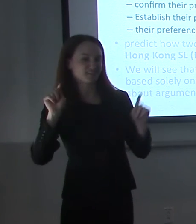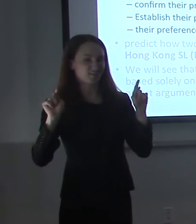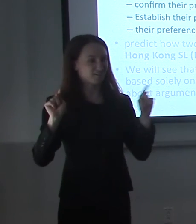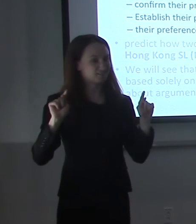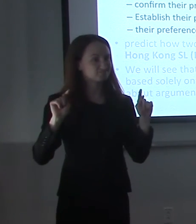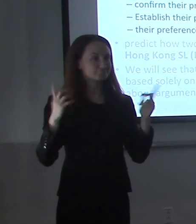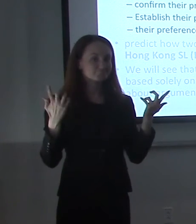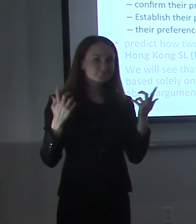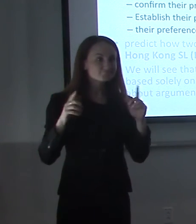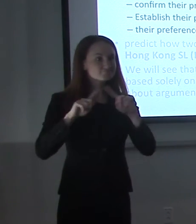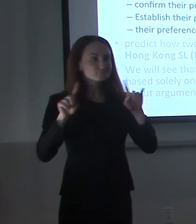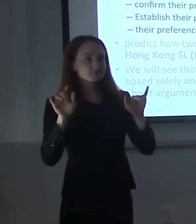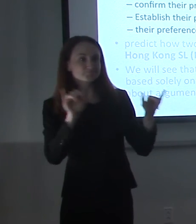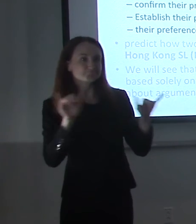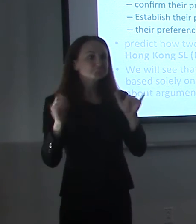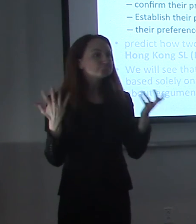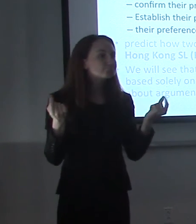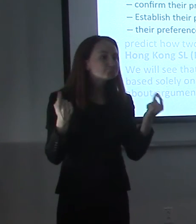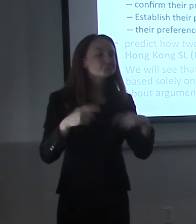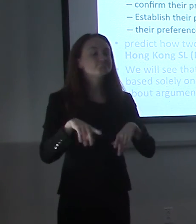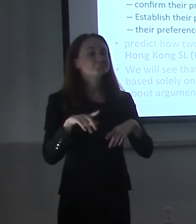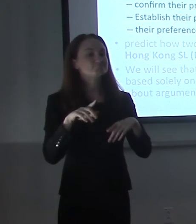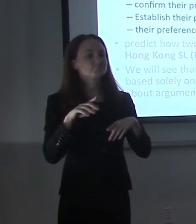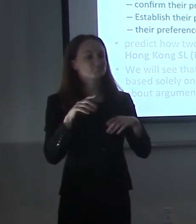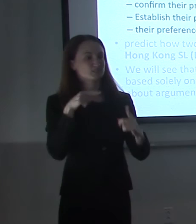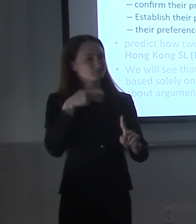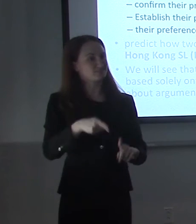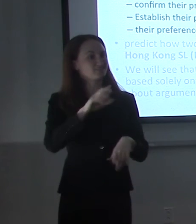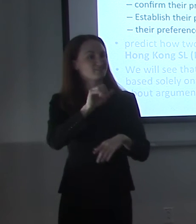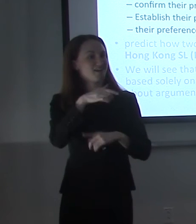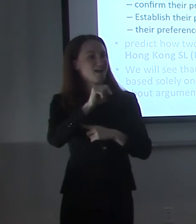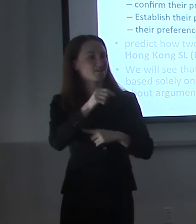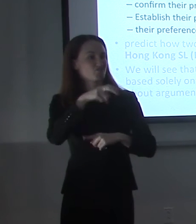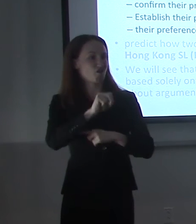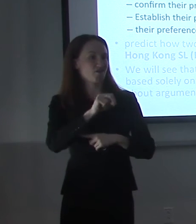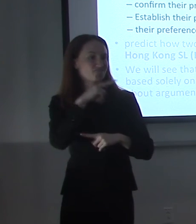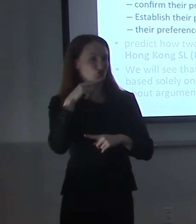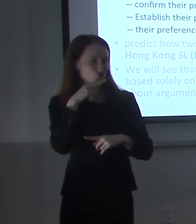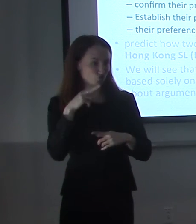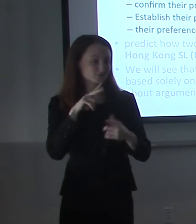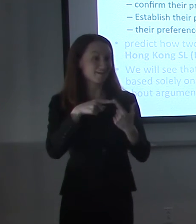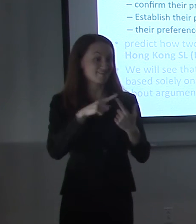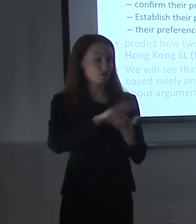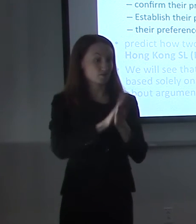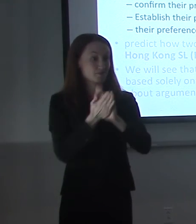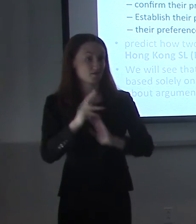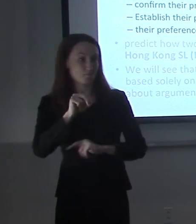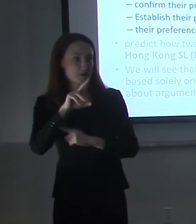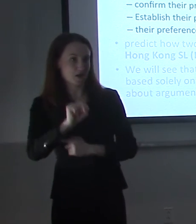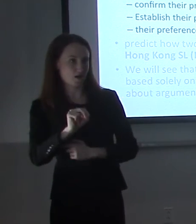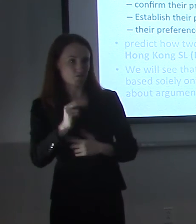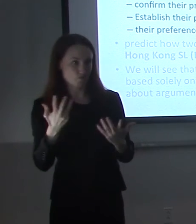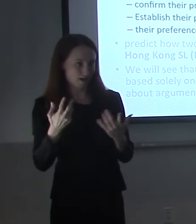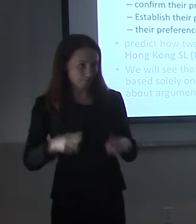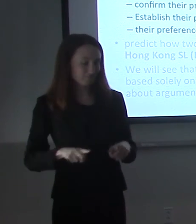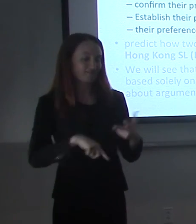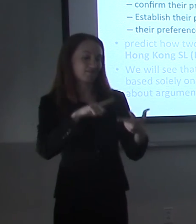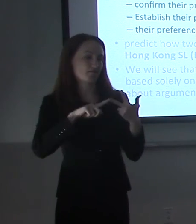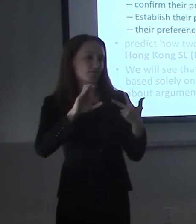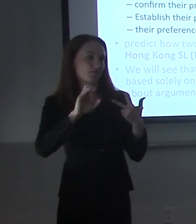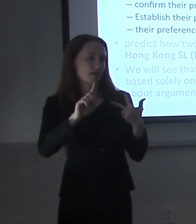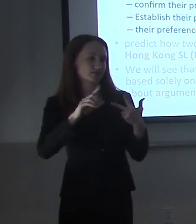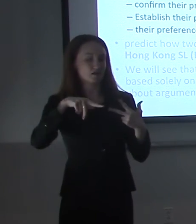behave both with respect to the act-on verbs, the nouns derived from them, and the classifier predicates.